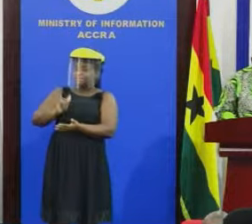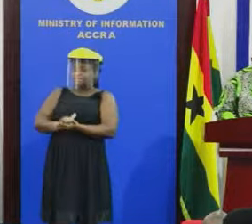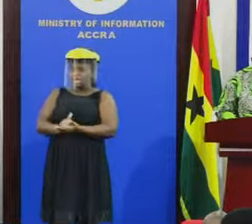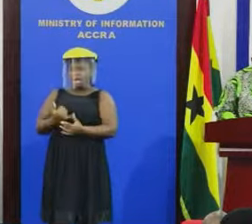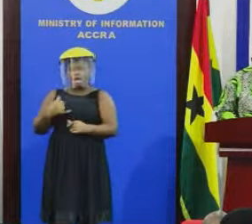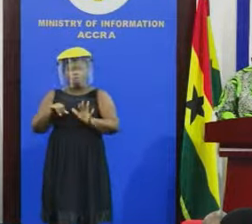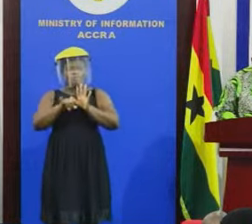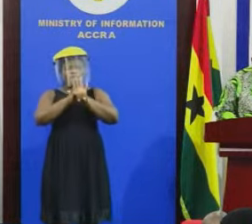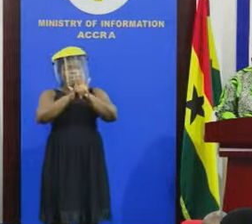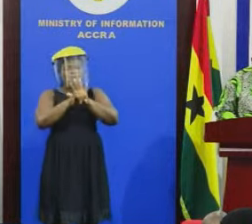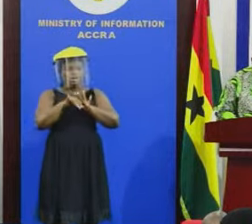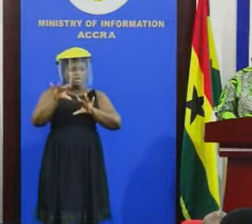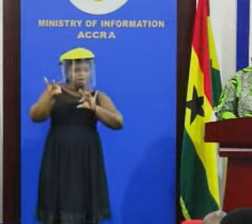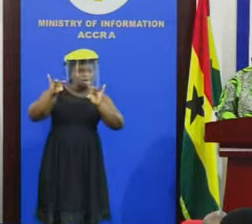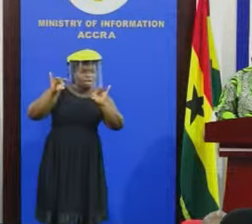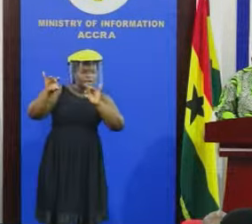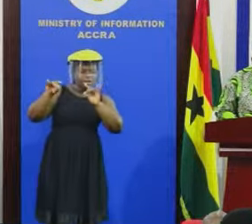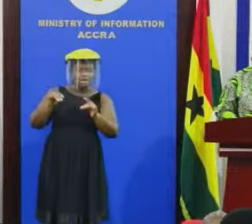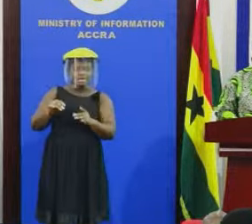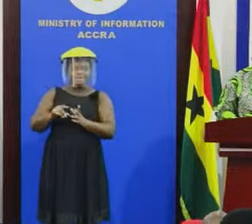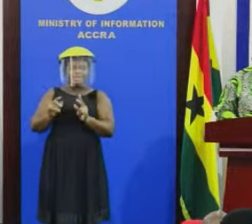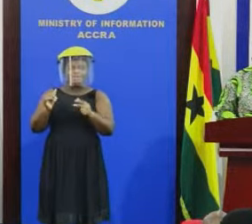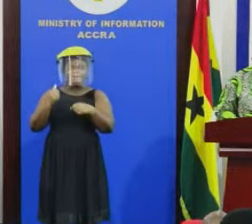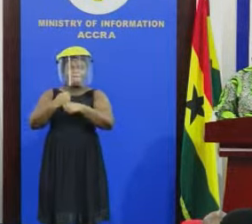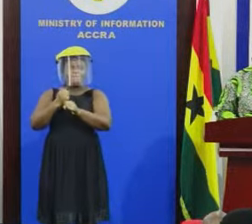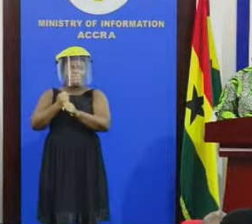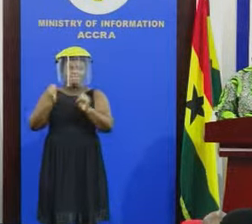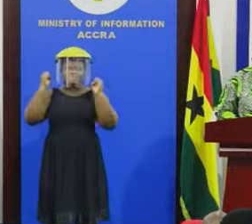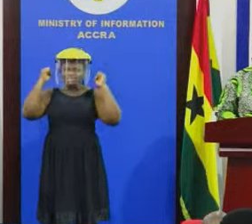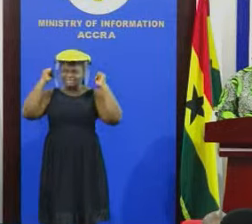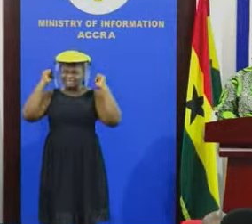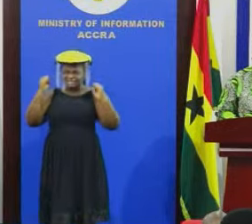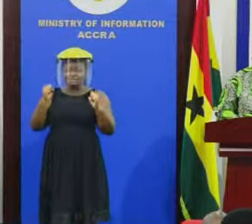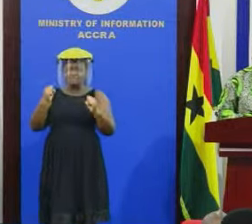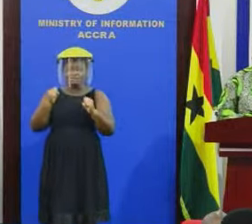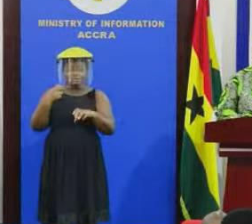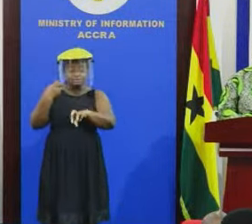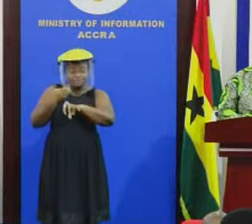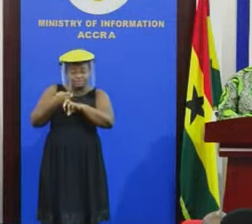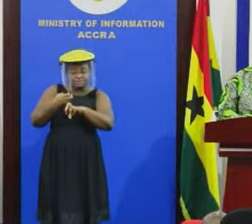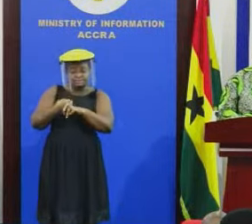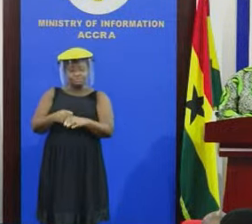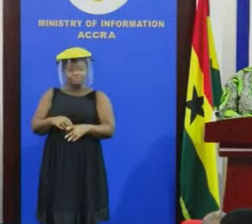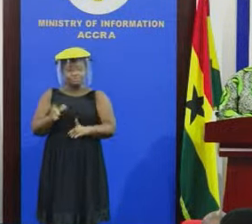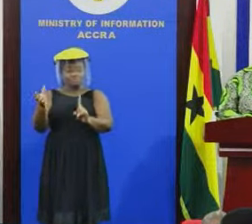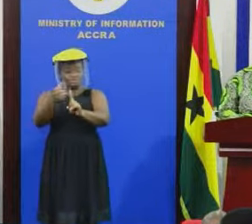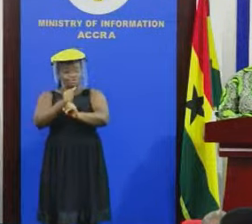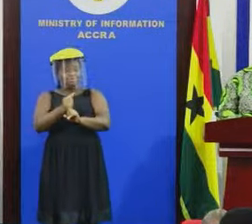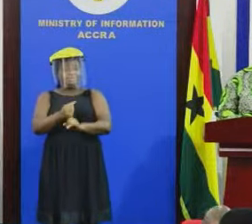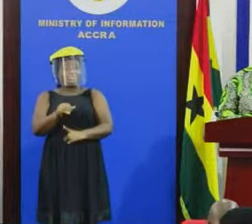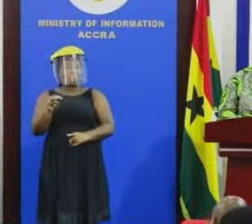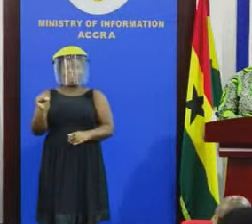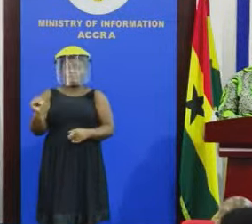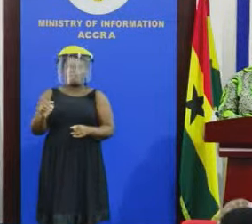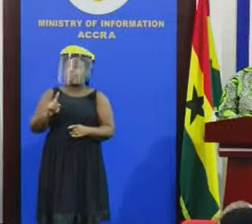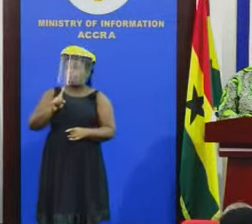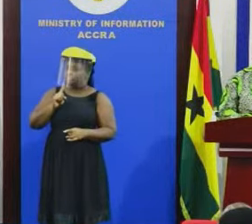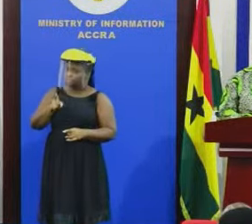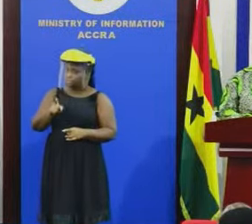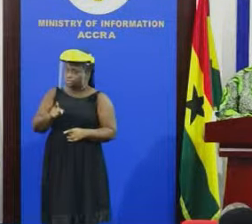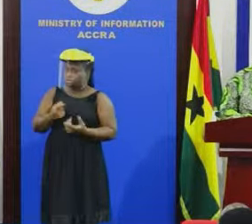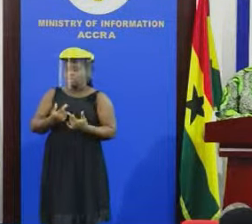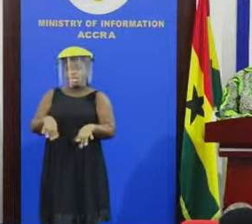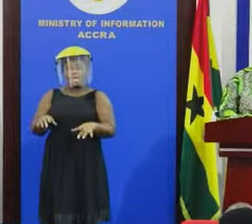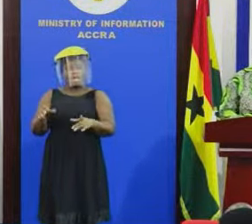we have identified gaps that makes it extremely difficult to prosecute them. That is why we are doing the amendments. Yes, besides